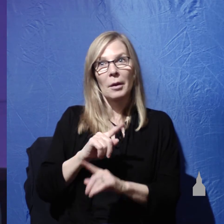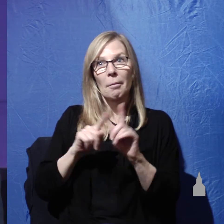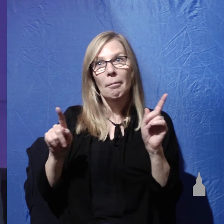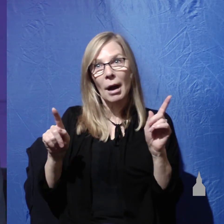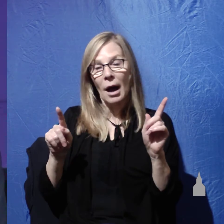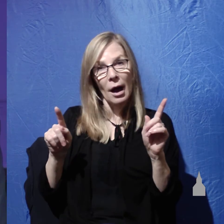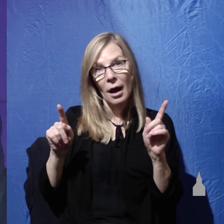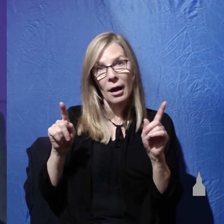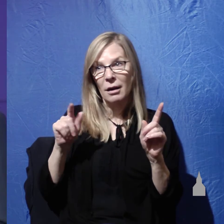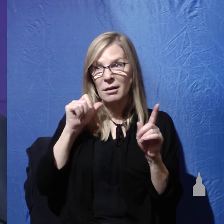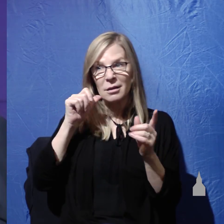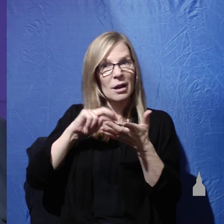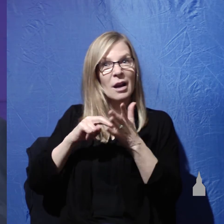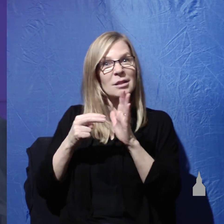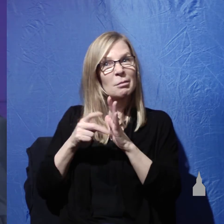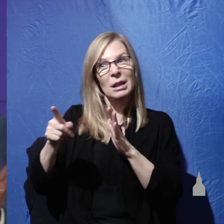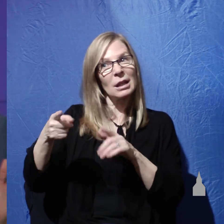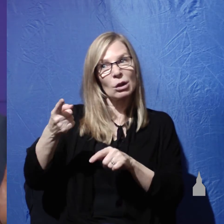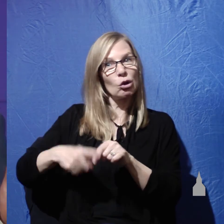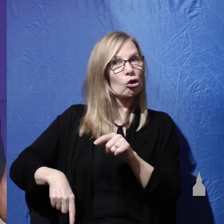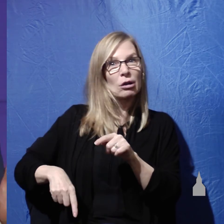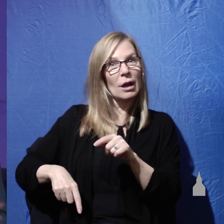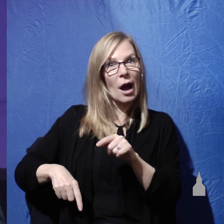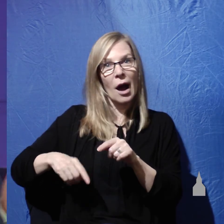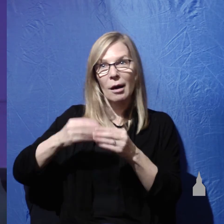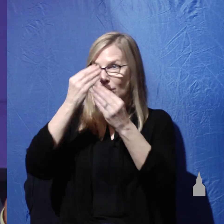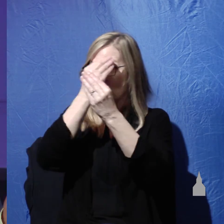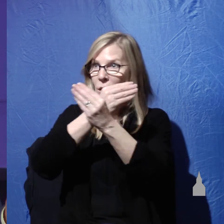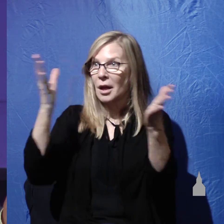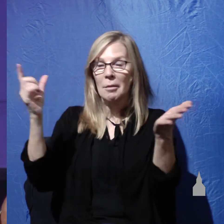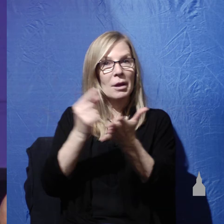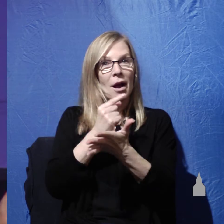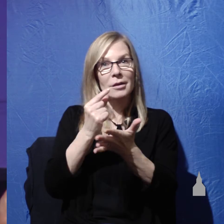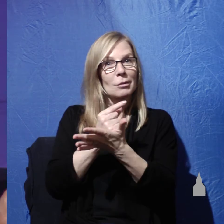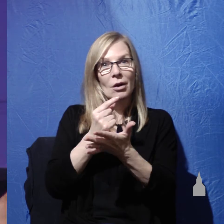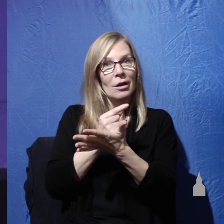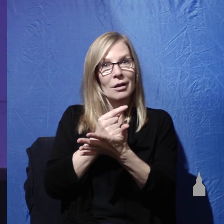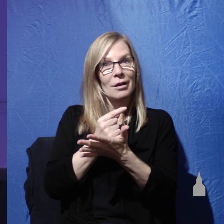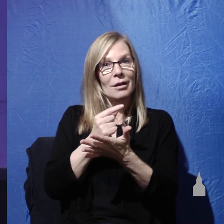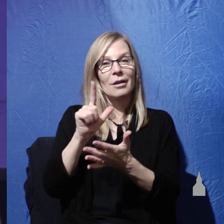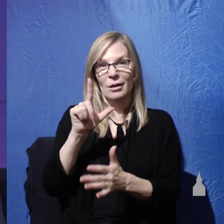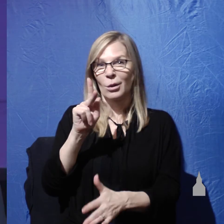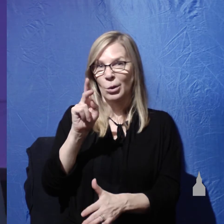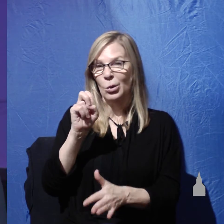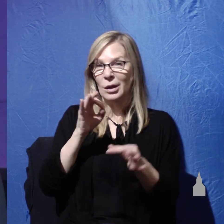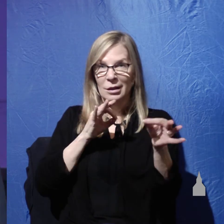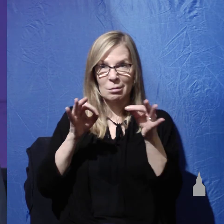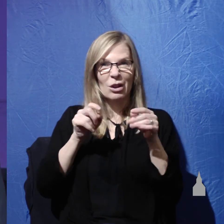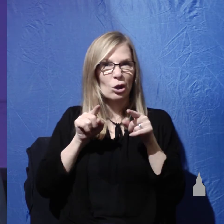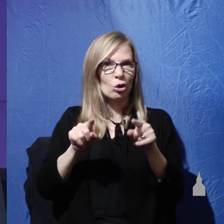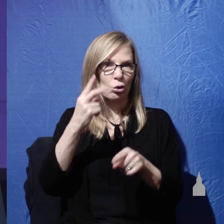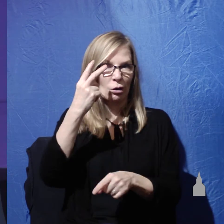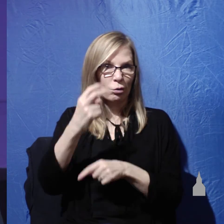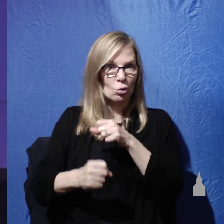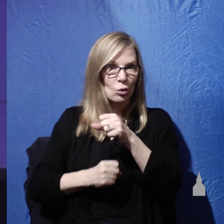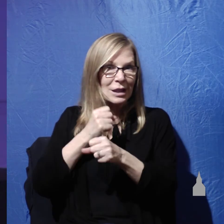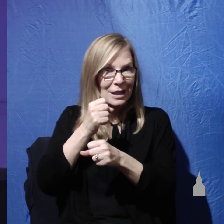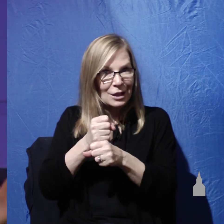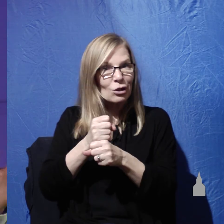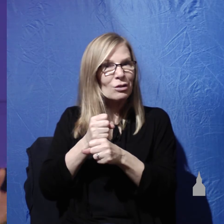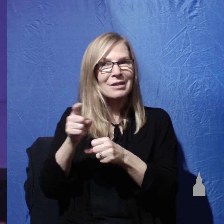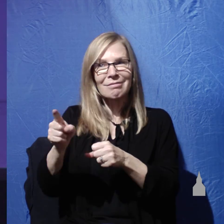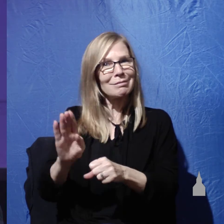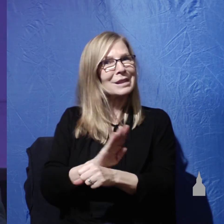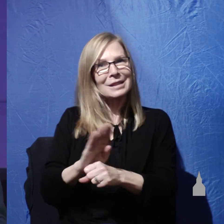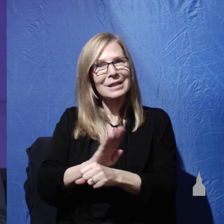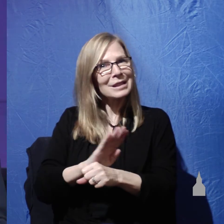to leave his residence didn't mean that he was unable to proclaim the gospel, because Luke tells us that during these 2 years, he